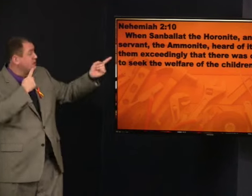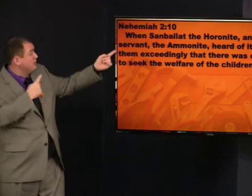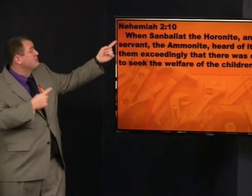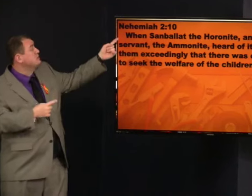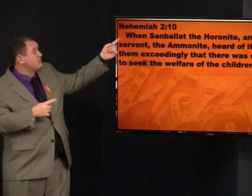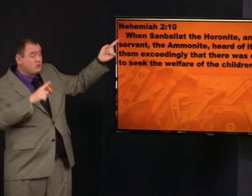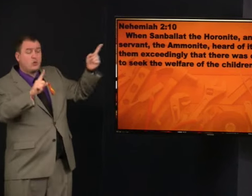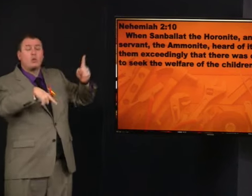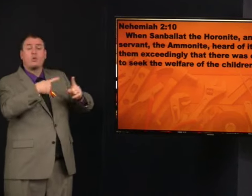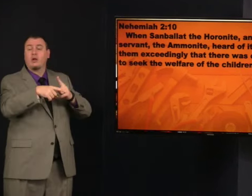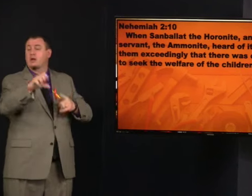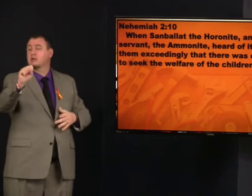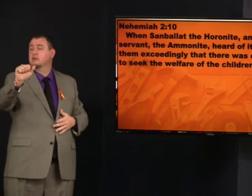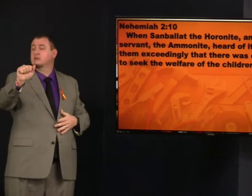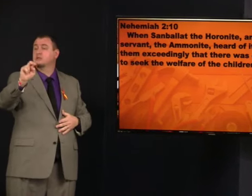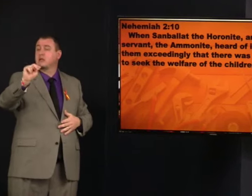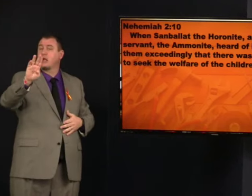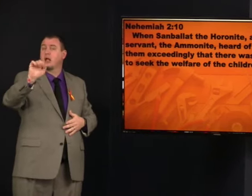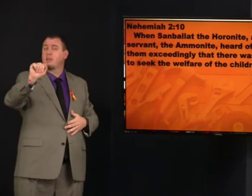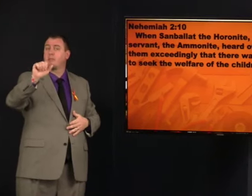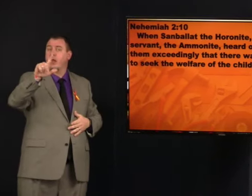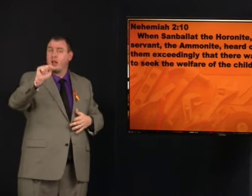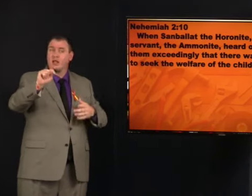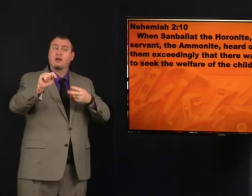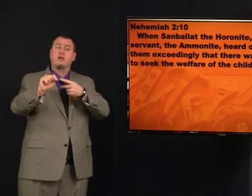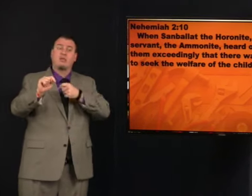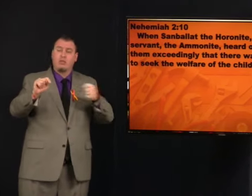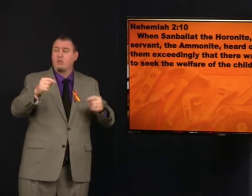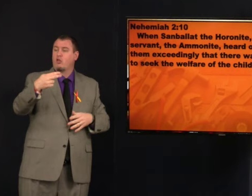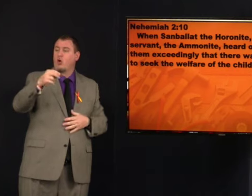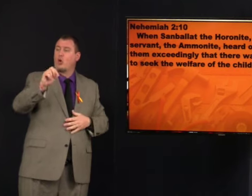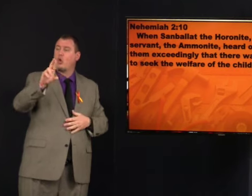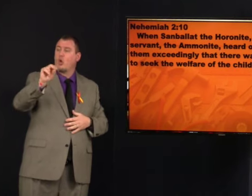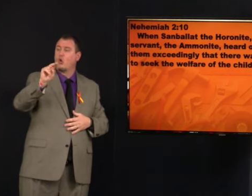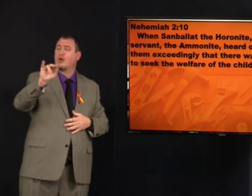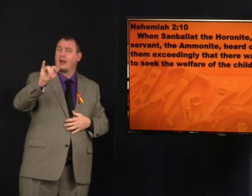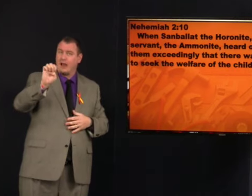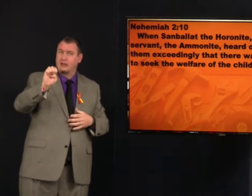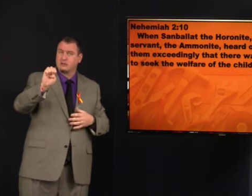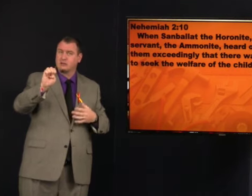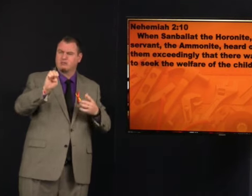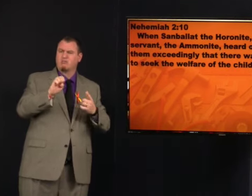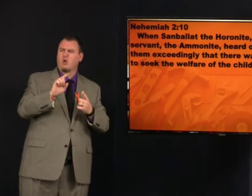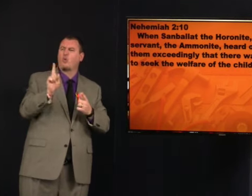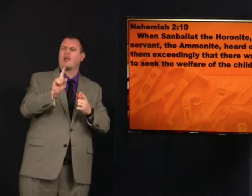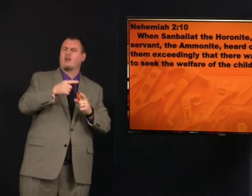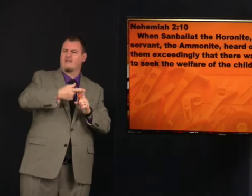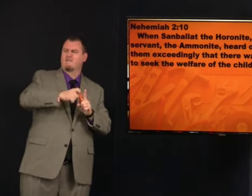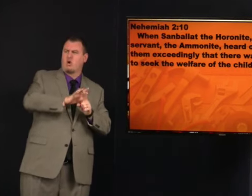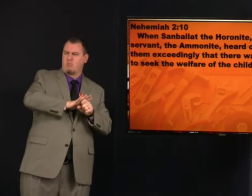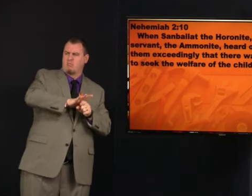Well, notice here it says that when Sanballat, the Horonite,